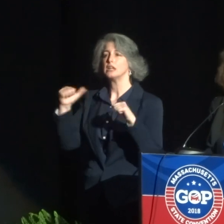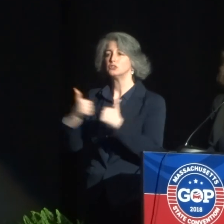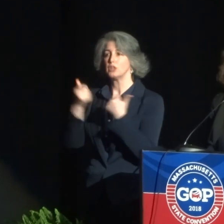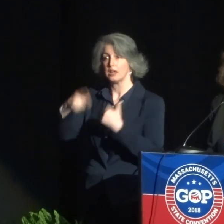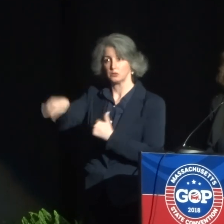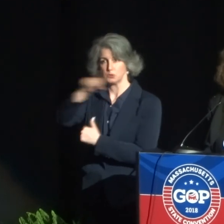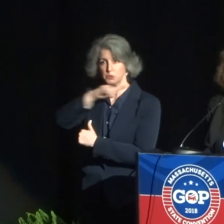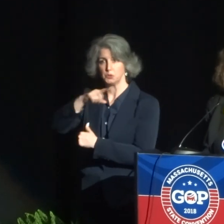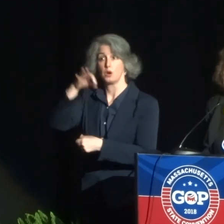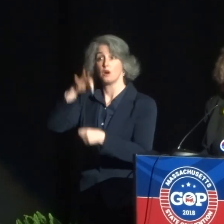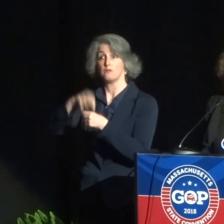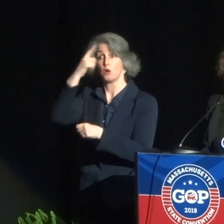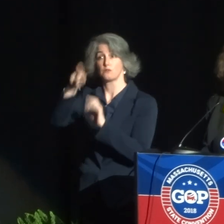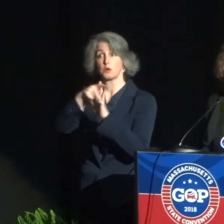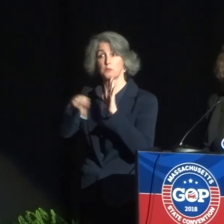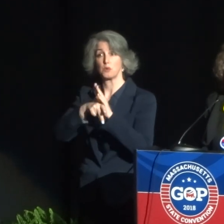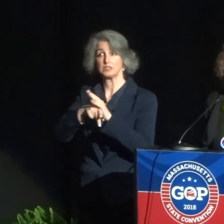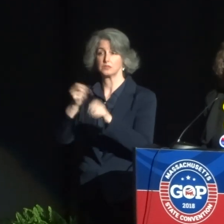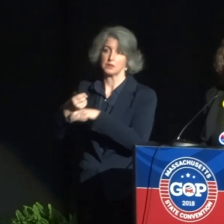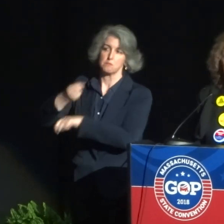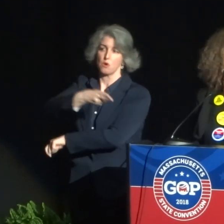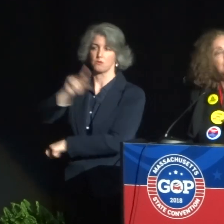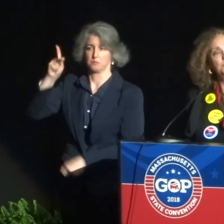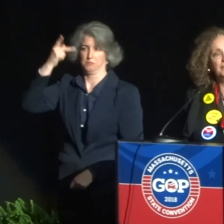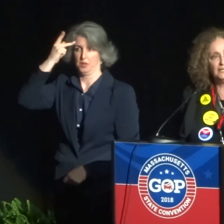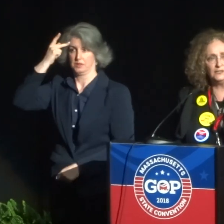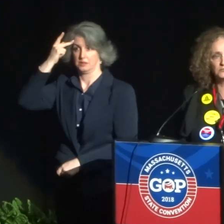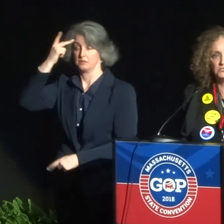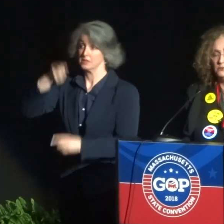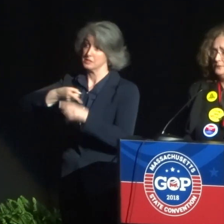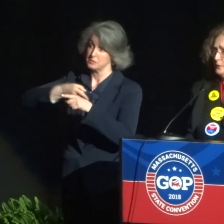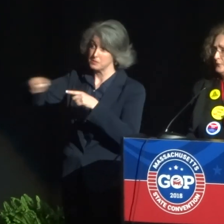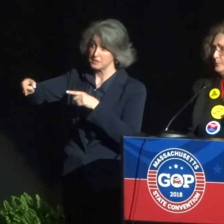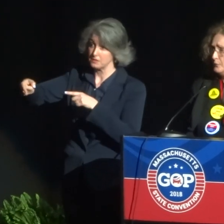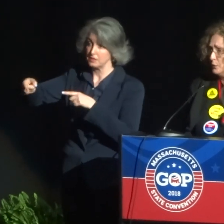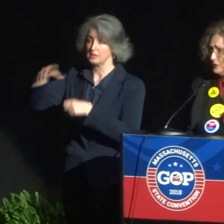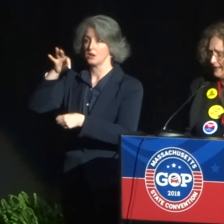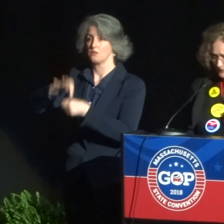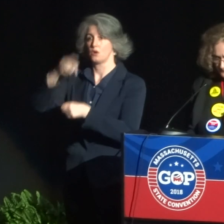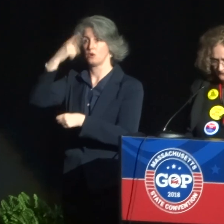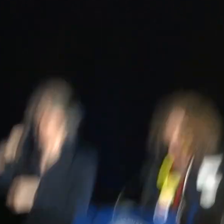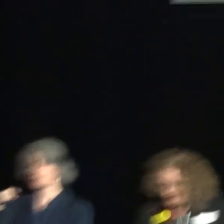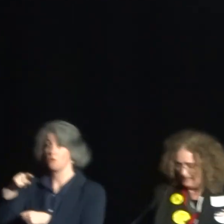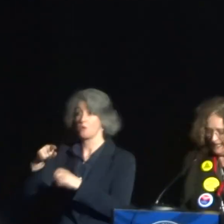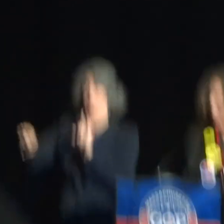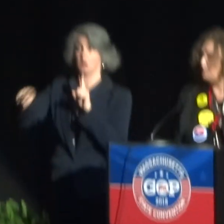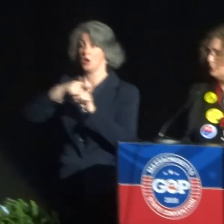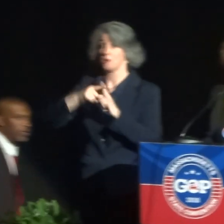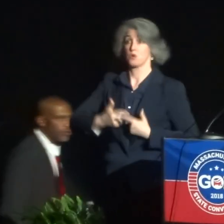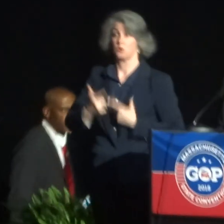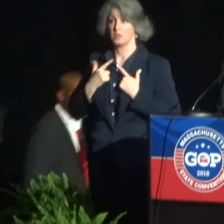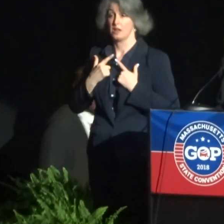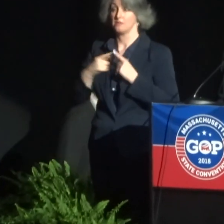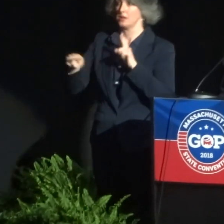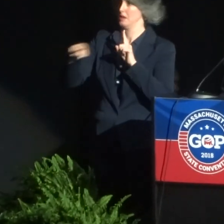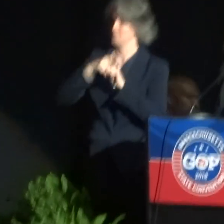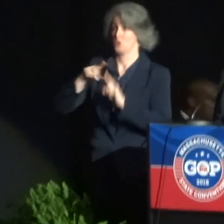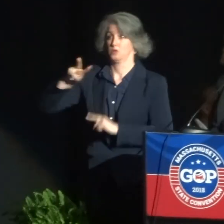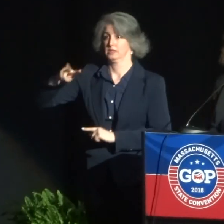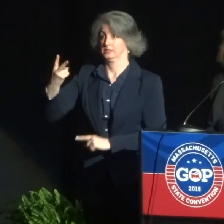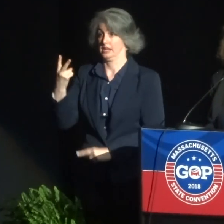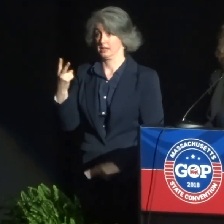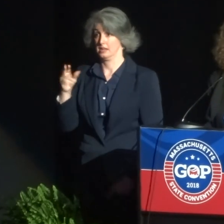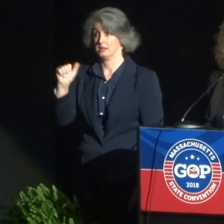over politics. Specifically, I appeal to you to vote for pro-life and pro-Second